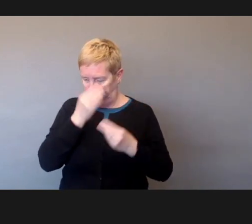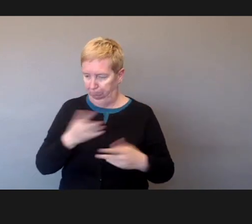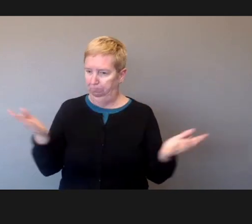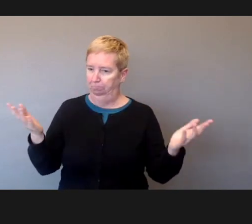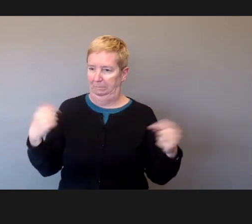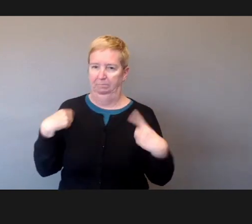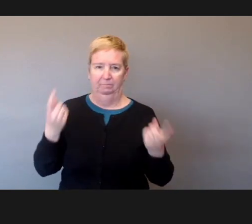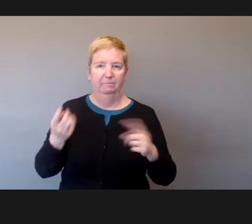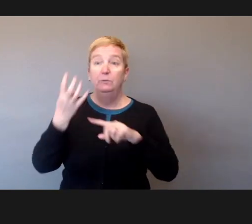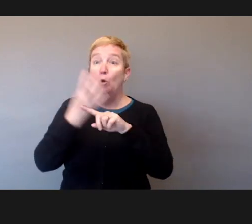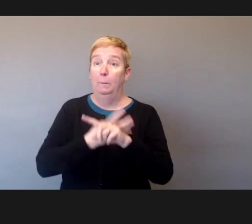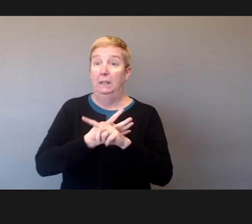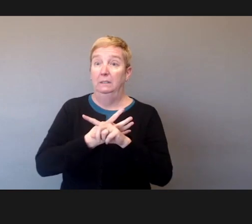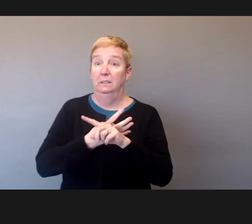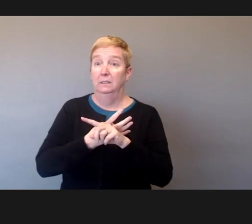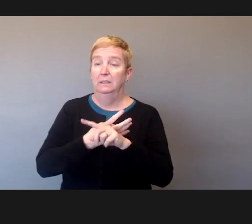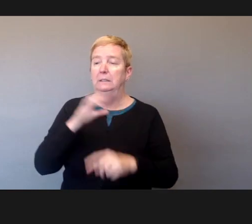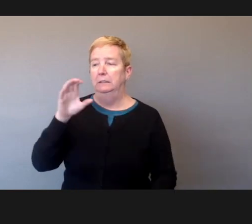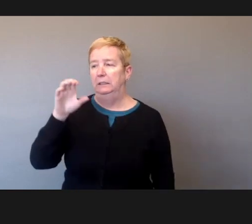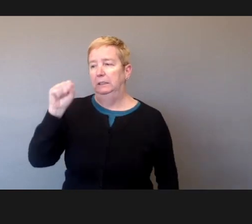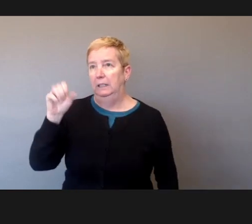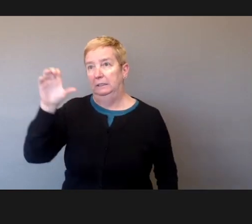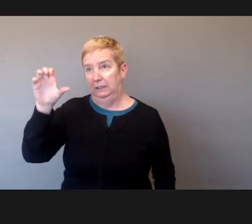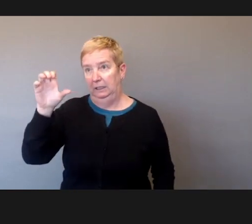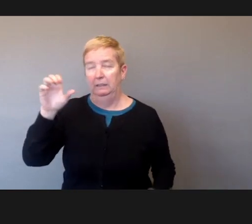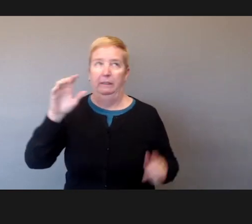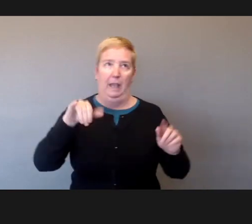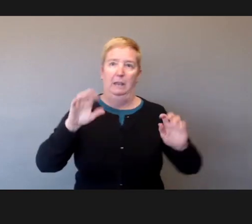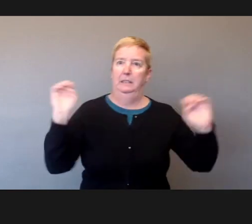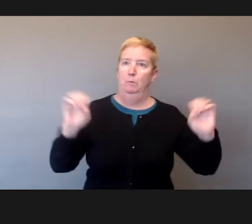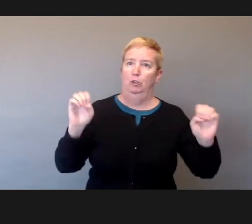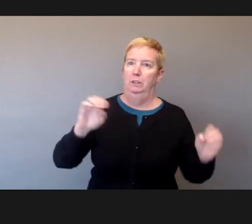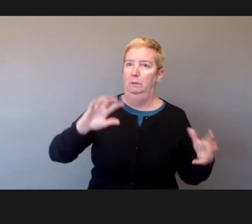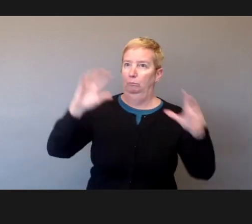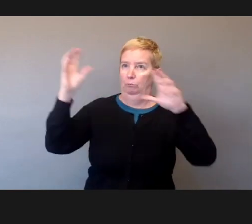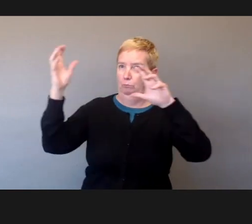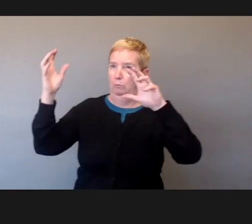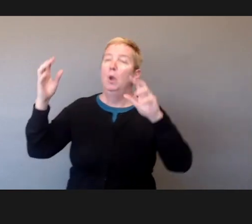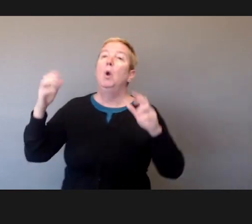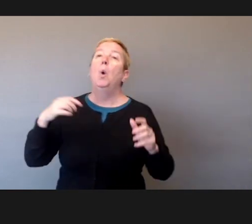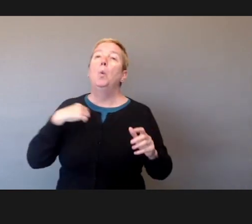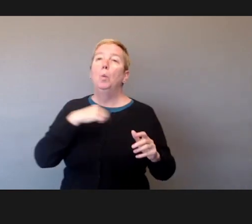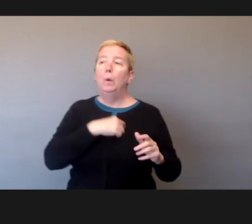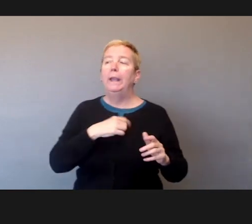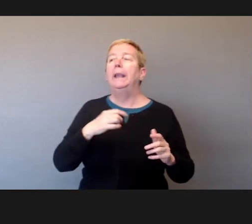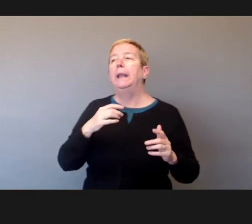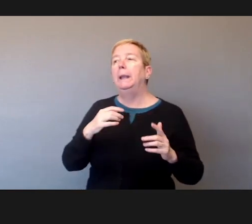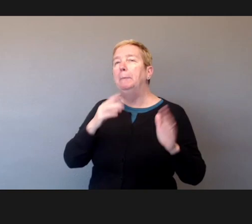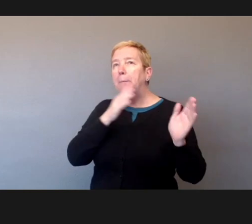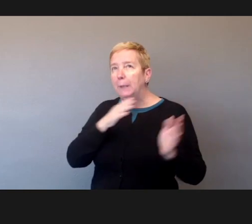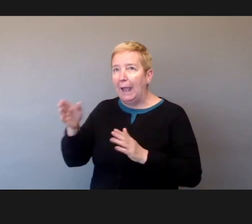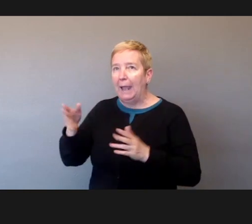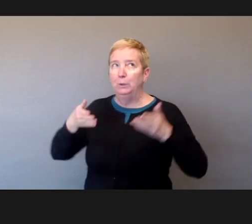standards of care. Our intention and plan, and we mentioned this last week, is to let the current declaration expire. And I believe